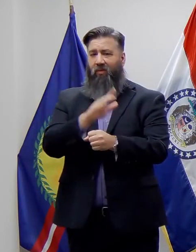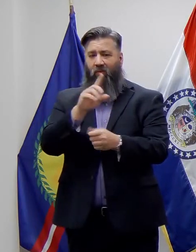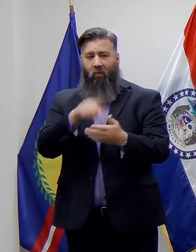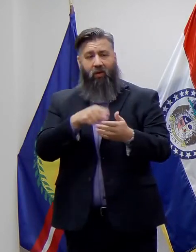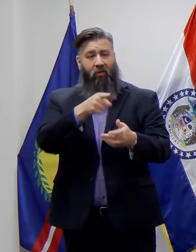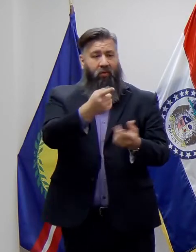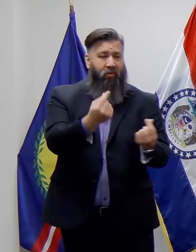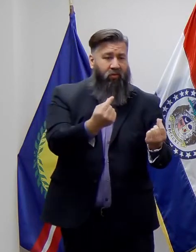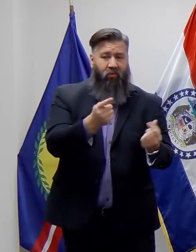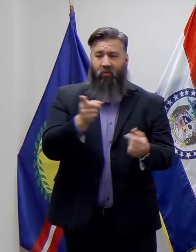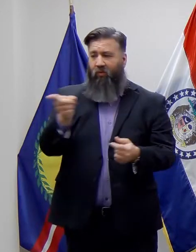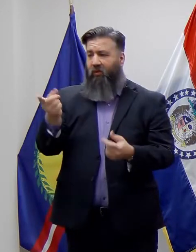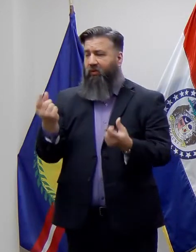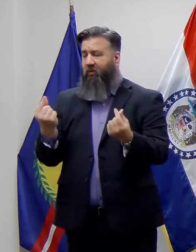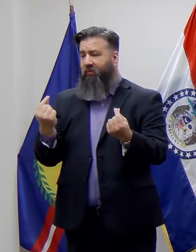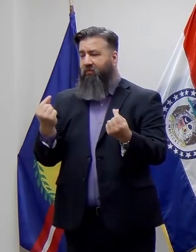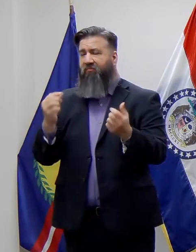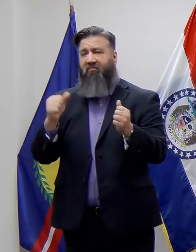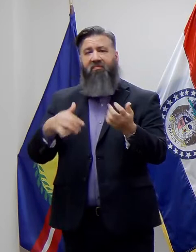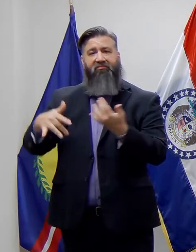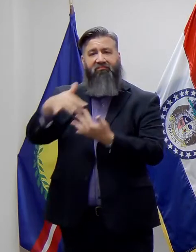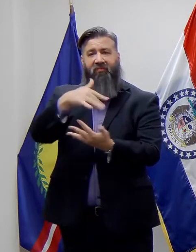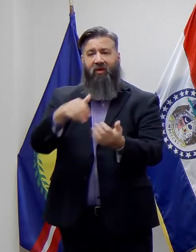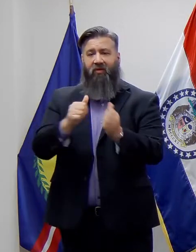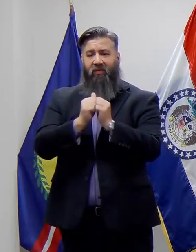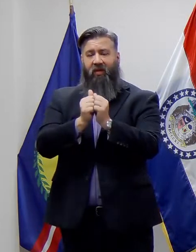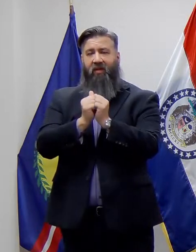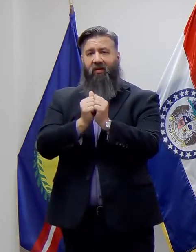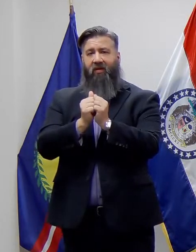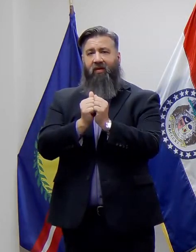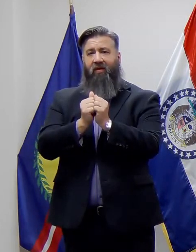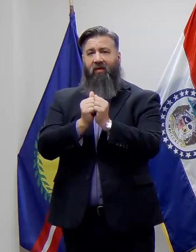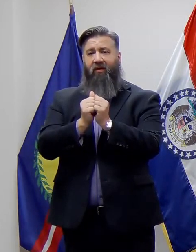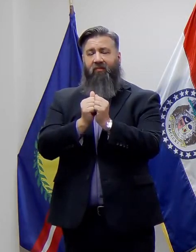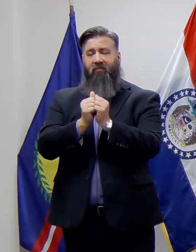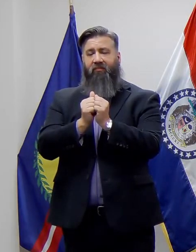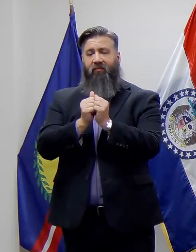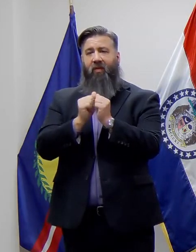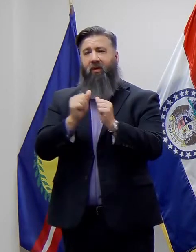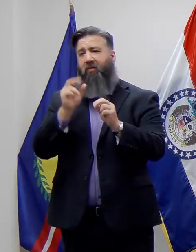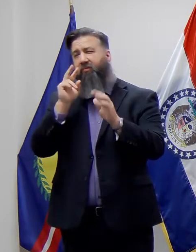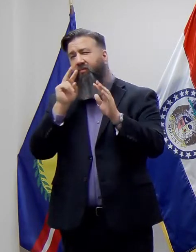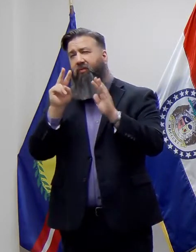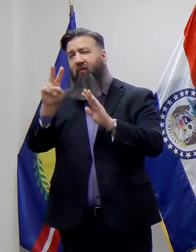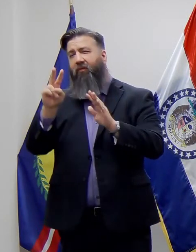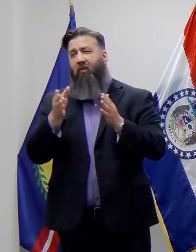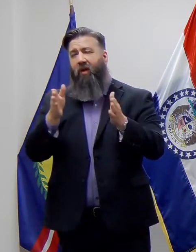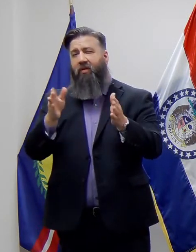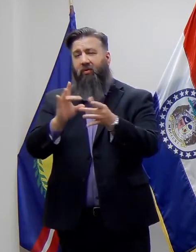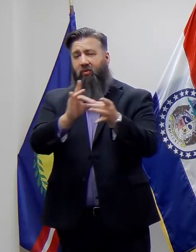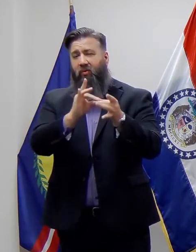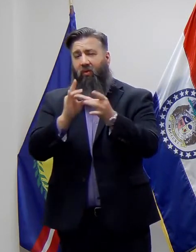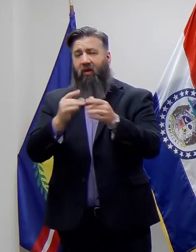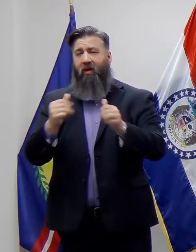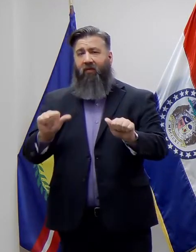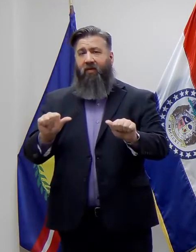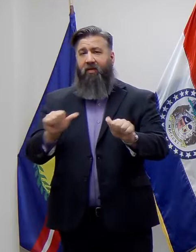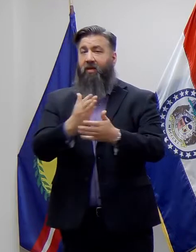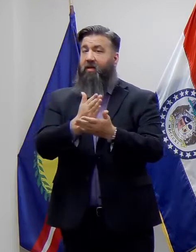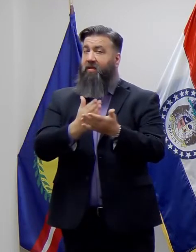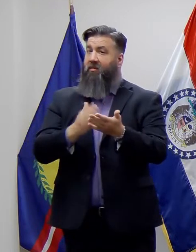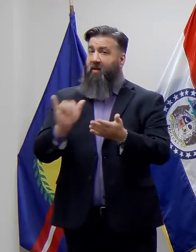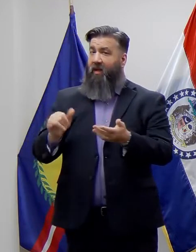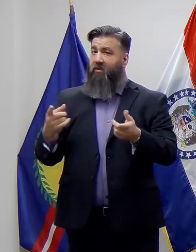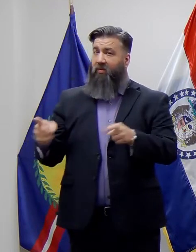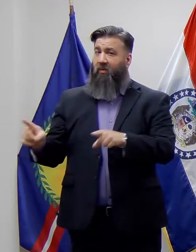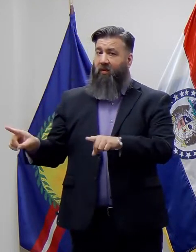doing, that they can interact together productively, and we can look for ways to coordinate our efforts. Some of that is already going on.